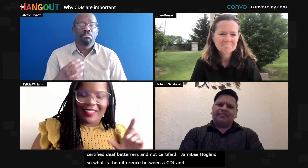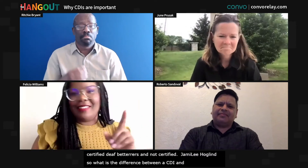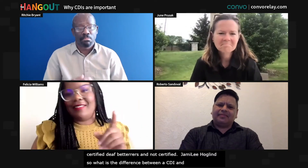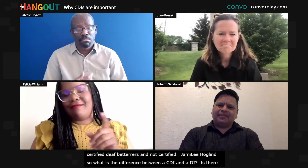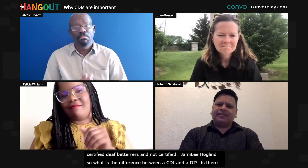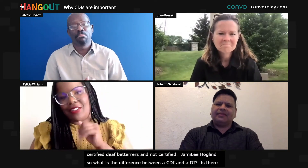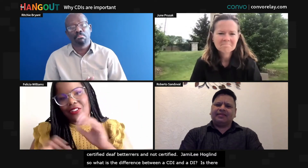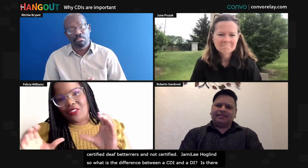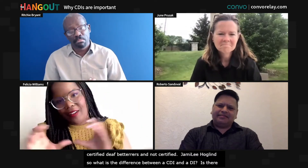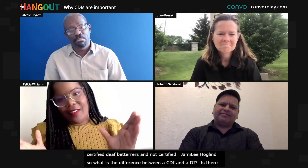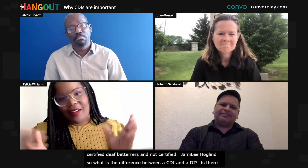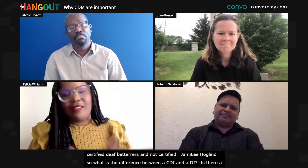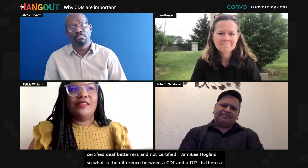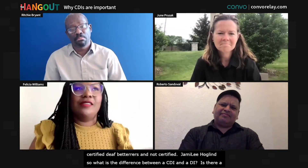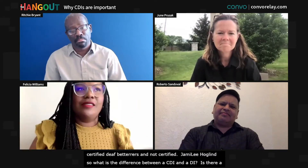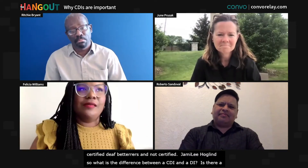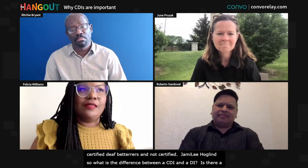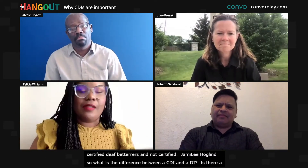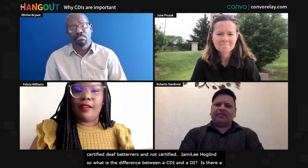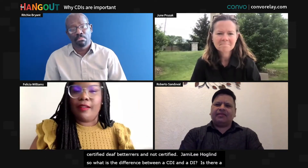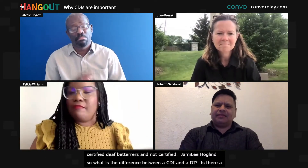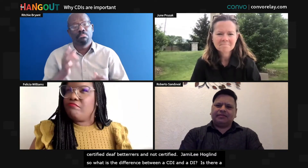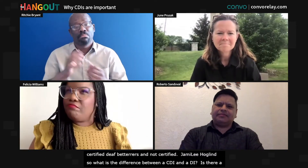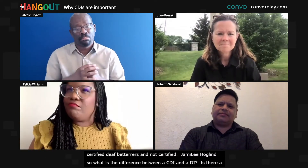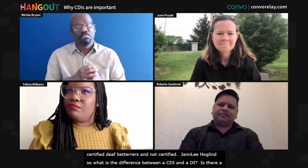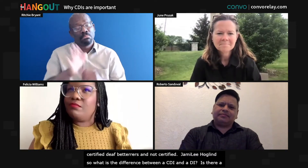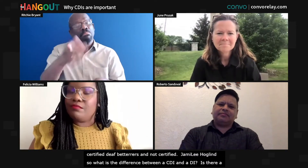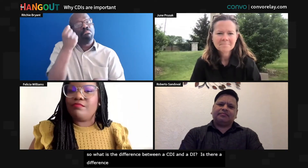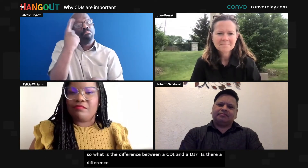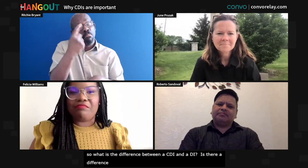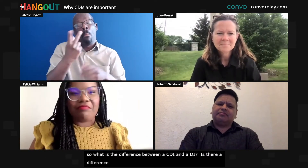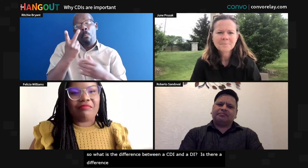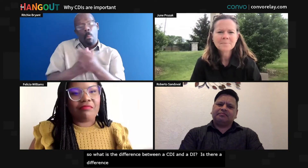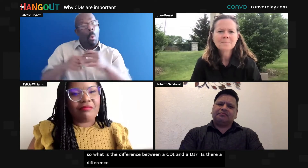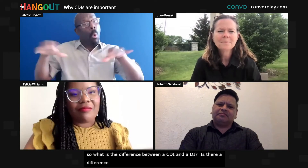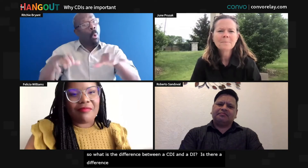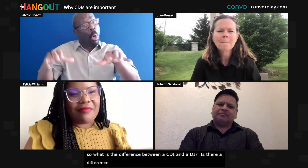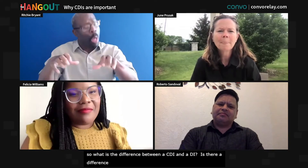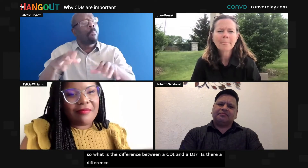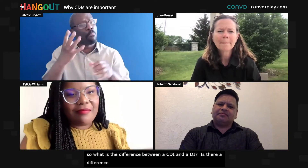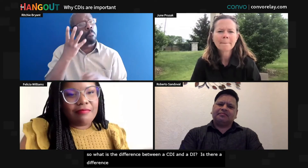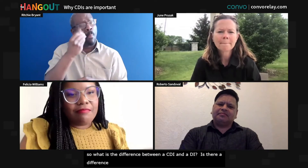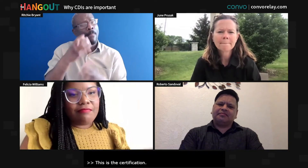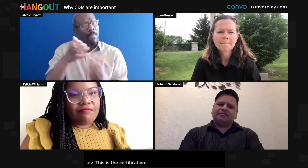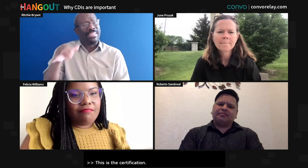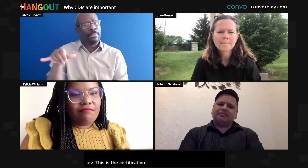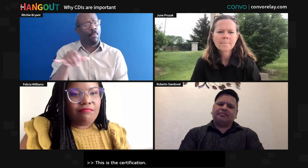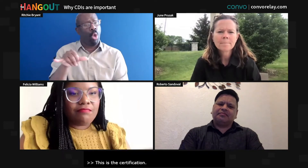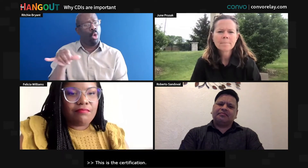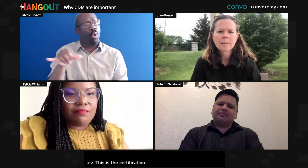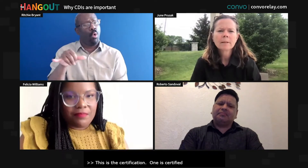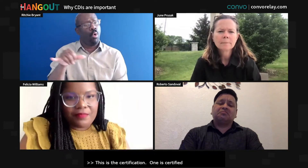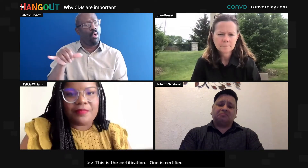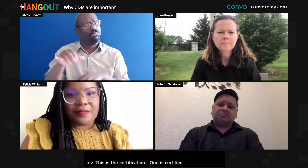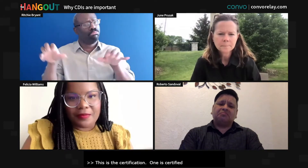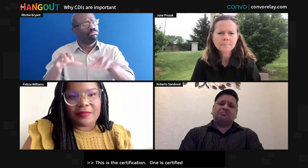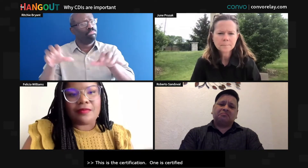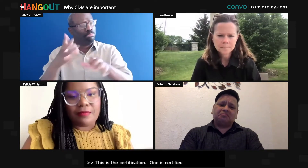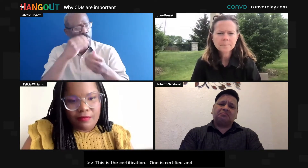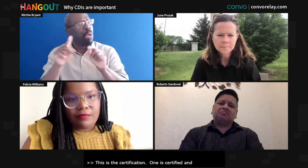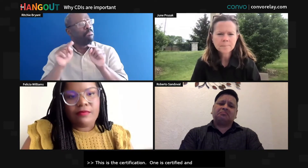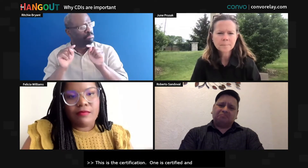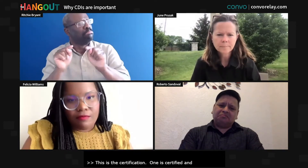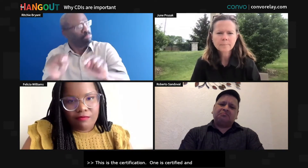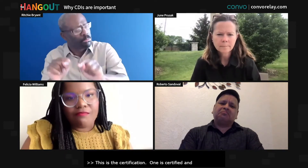is the certification. This is Felicia. So one's certified and one's not certified. Richie here. So both actually do pretty much the